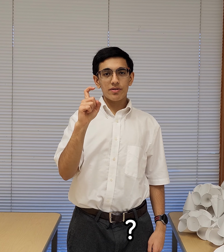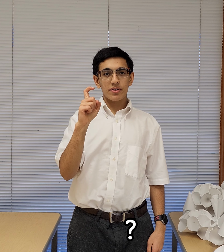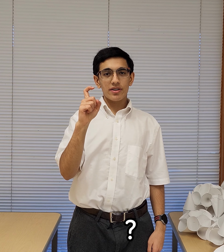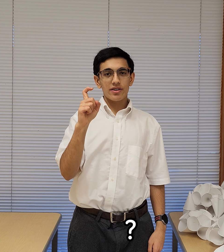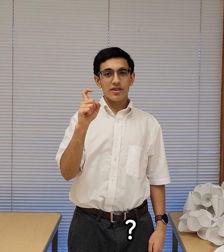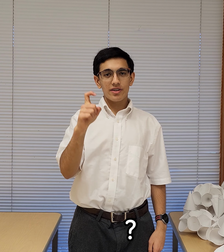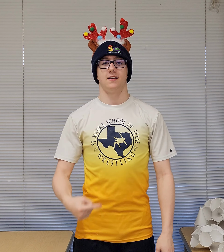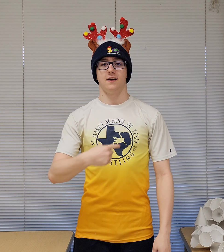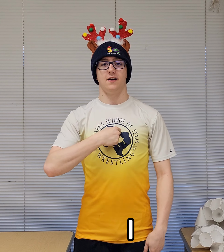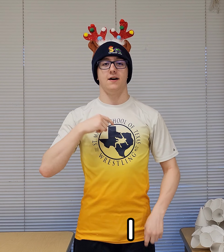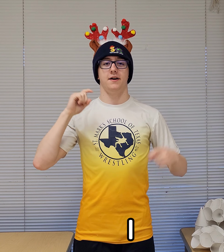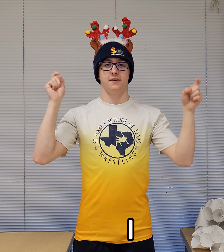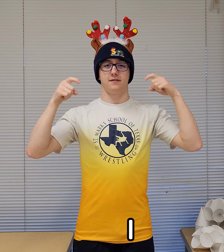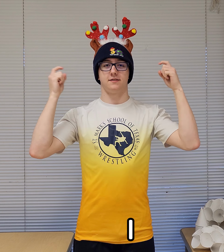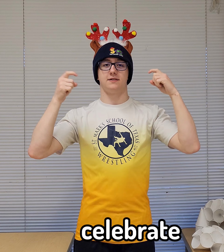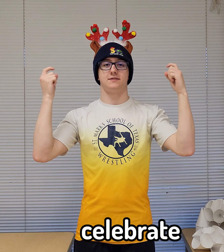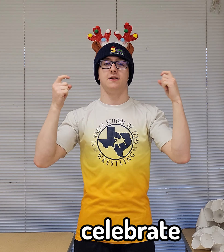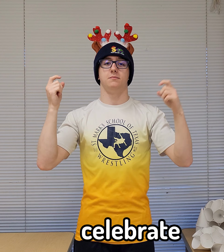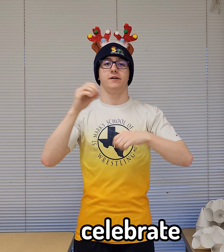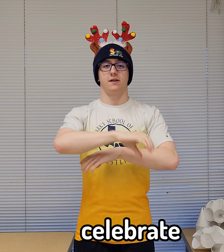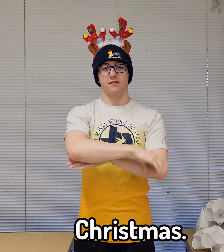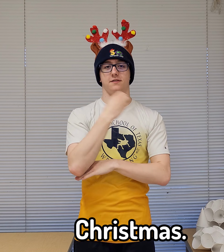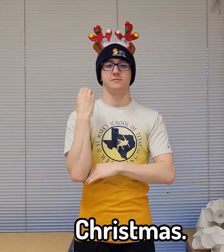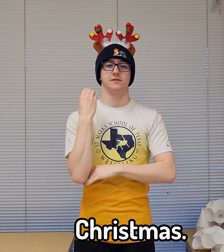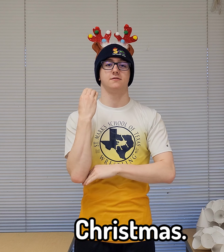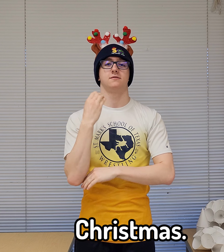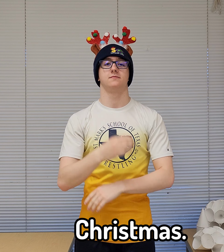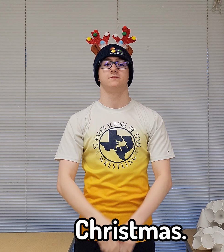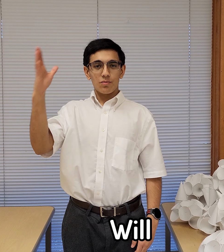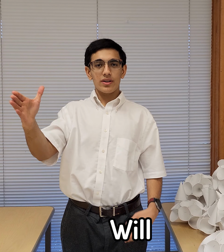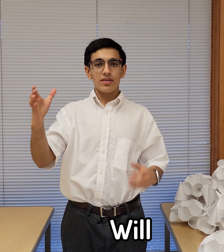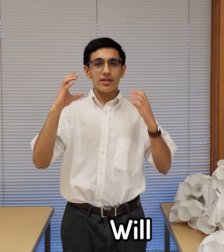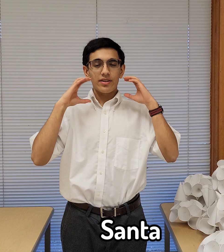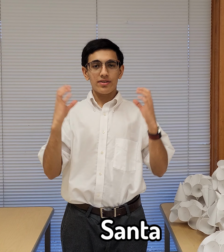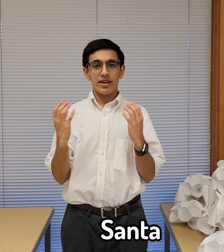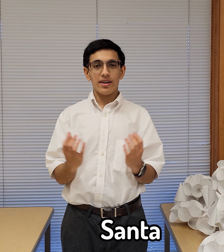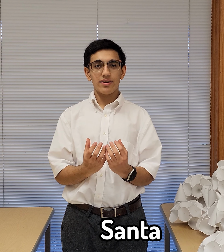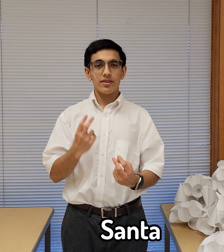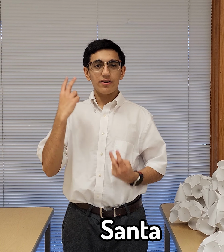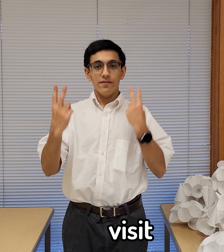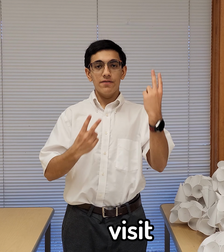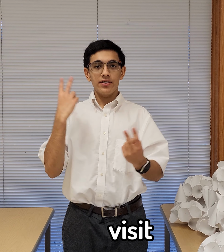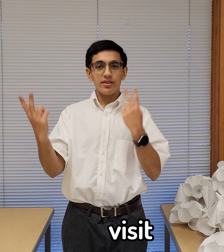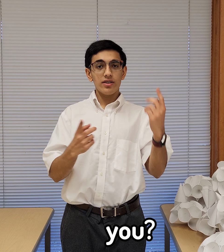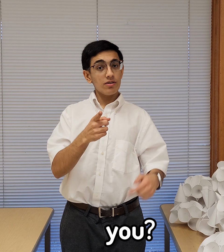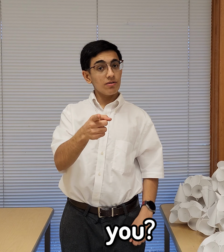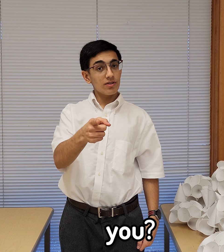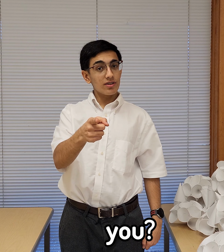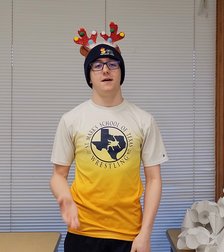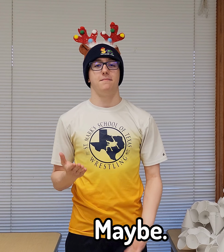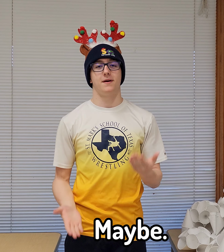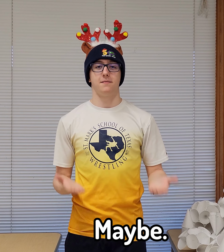I celebrate Christmas. Will Santa visit you? Maybe.